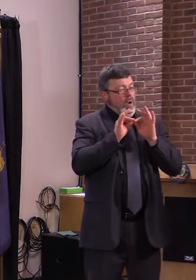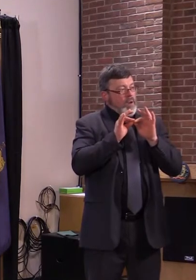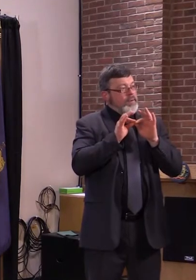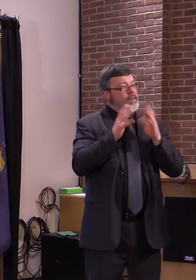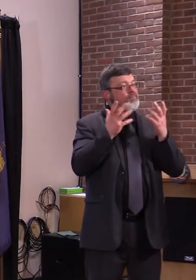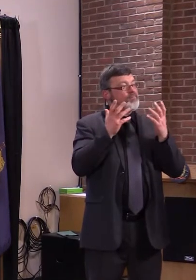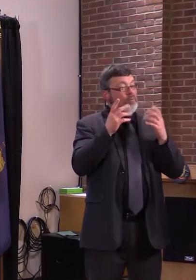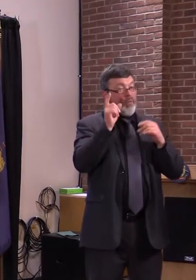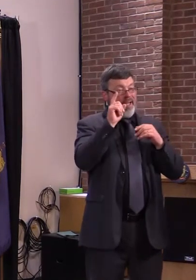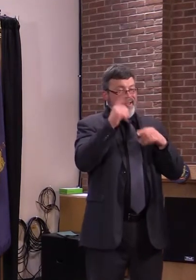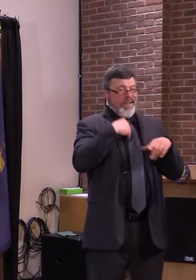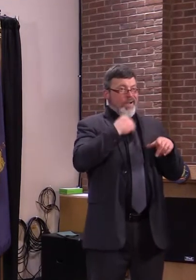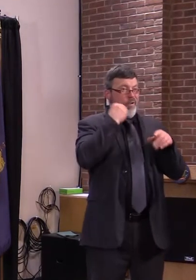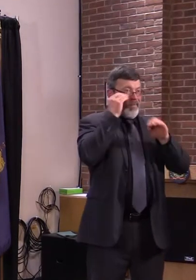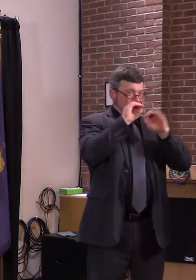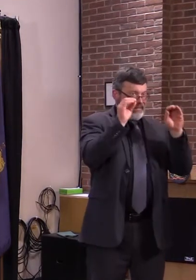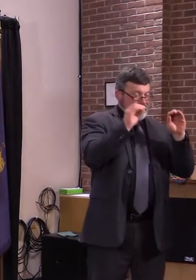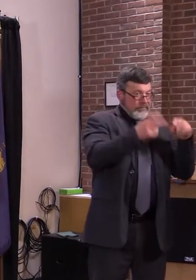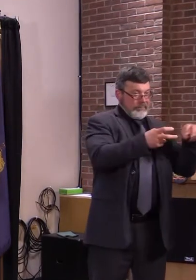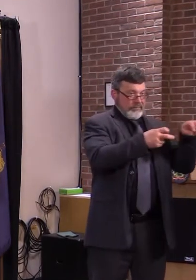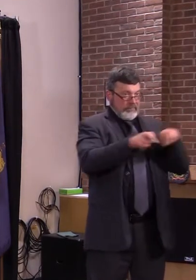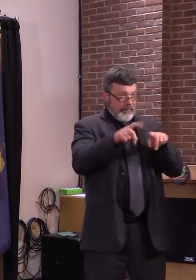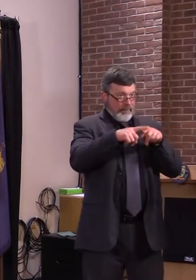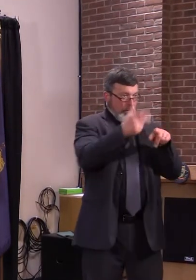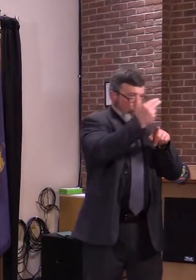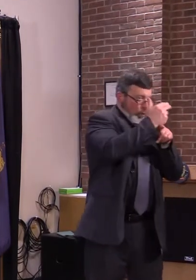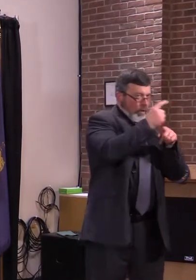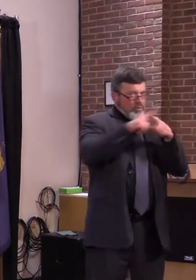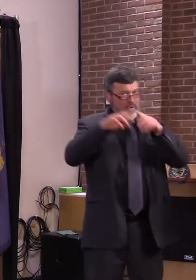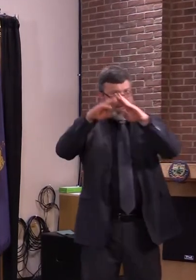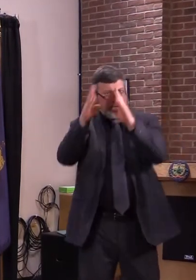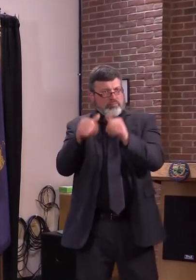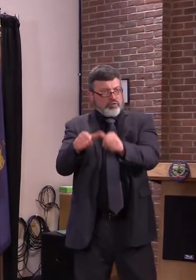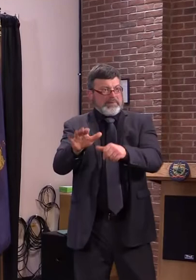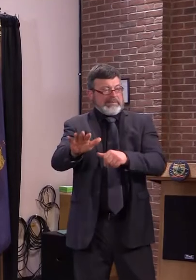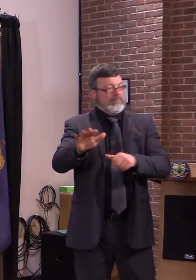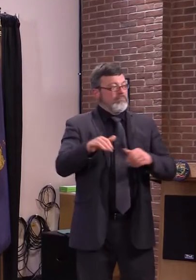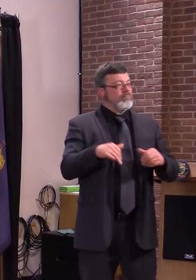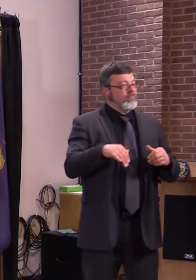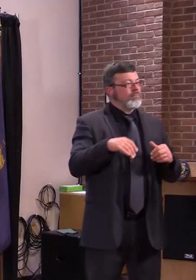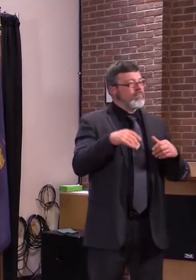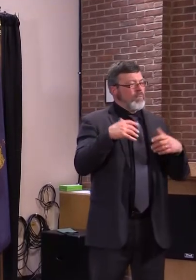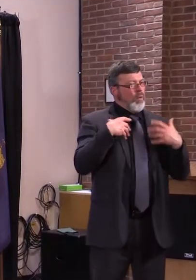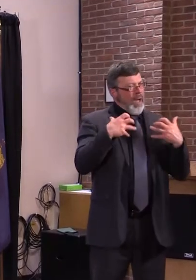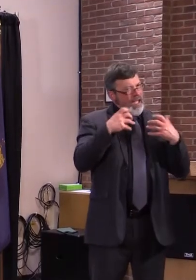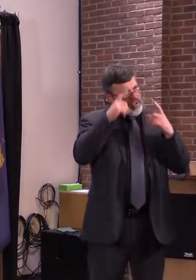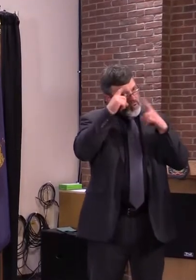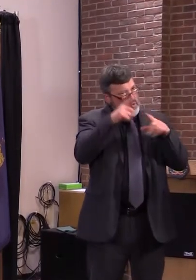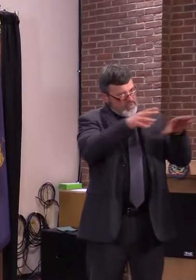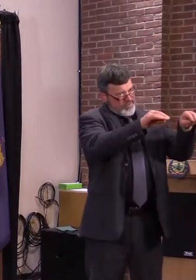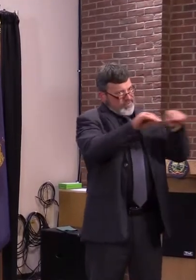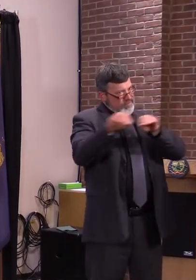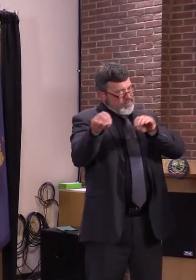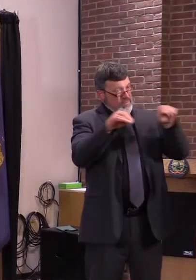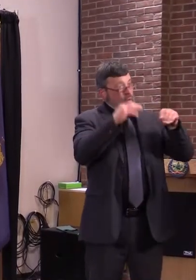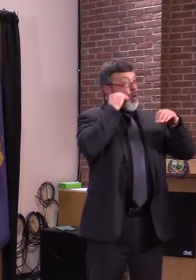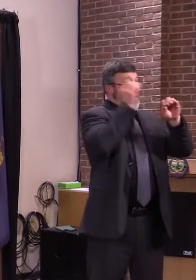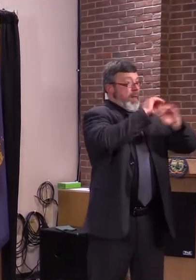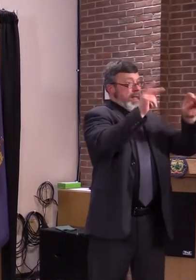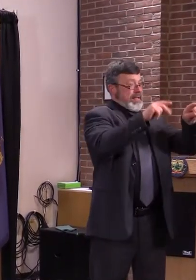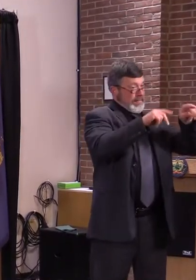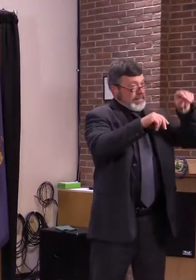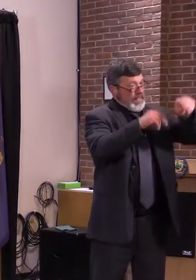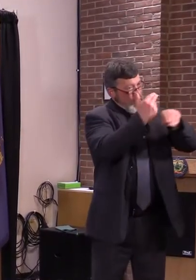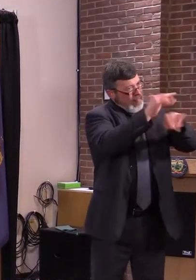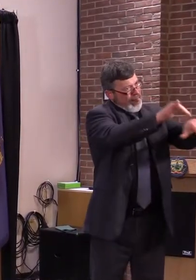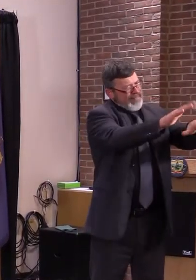the hotels to transitional housing to permanent housing. What will happen in the next couple of weeks is